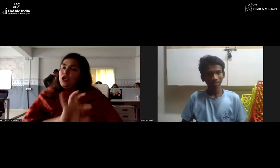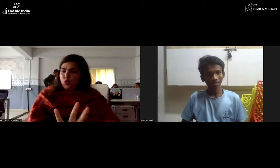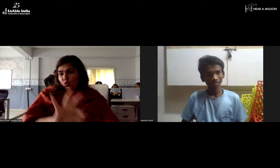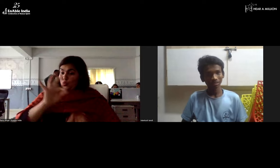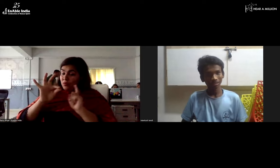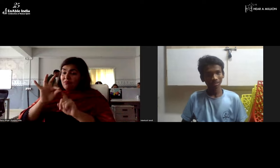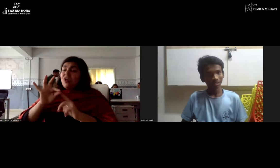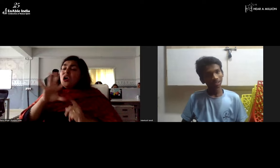Yeah. Don't worry.